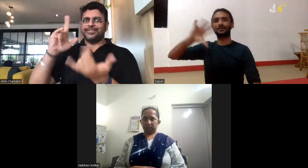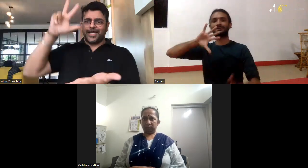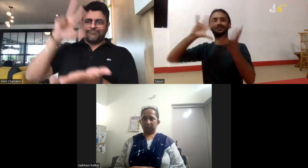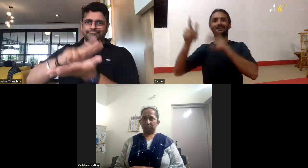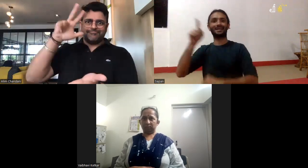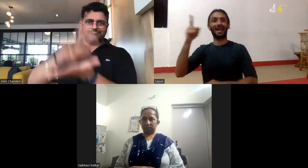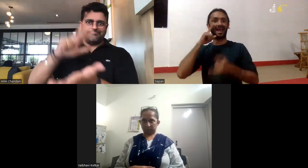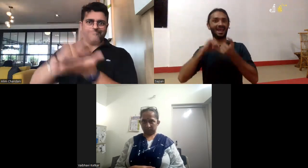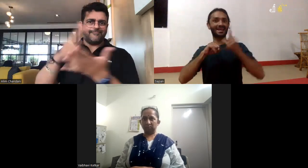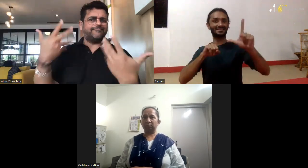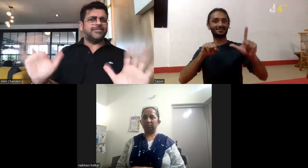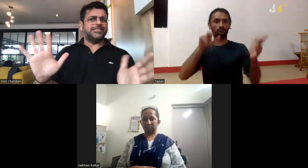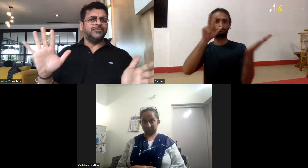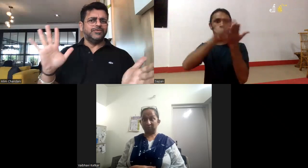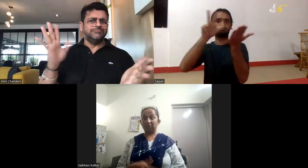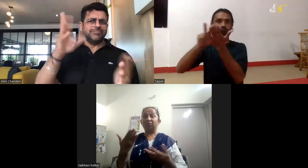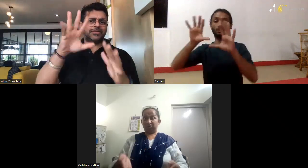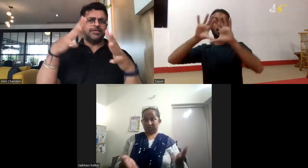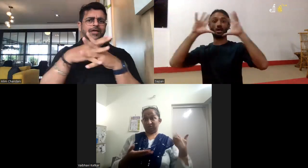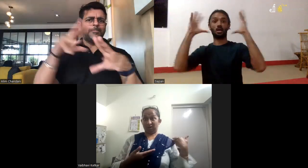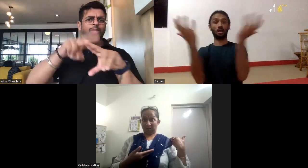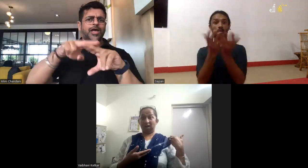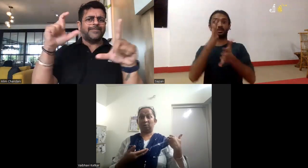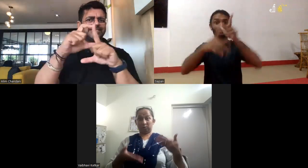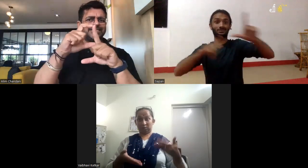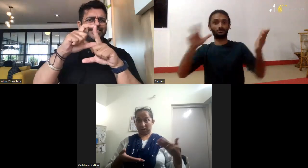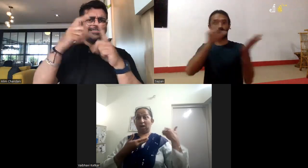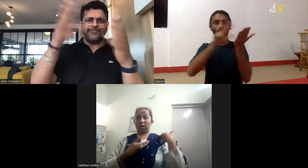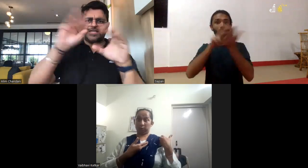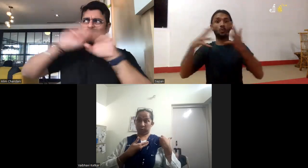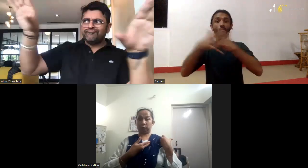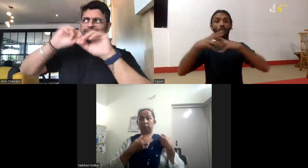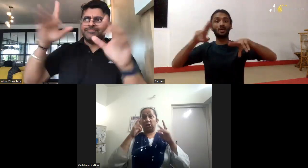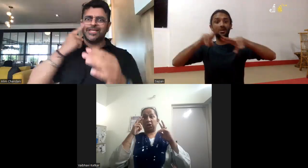But now, in